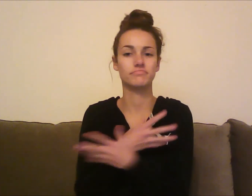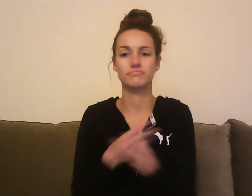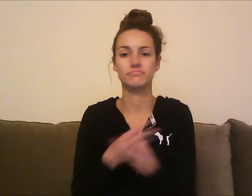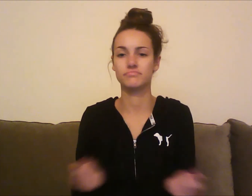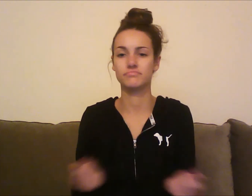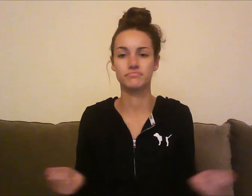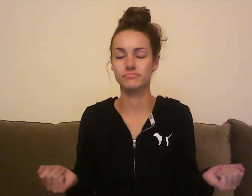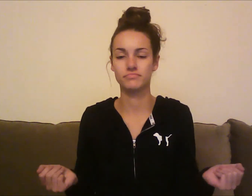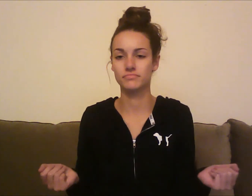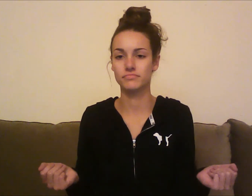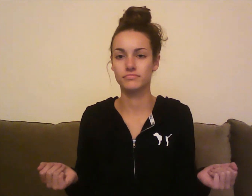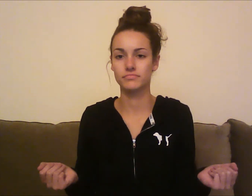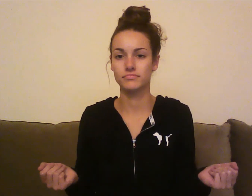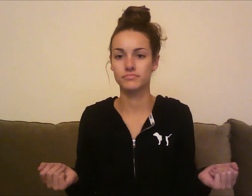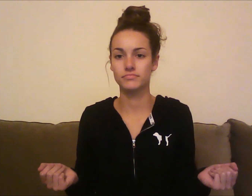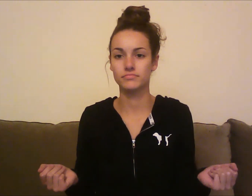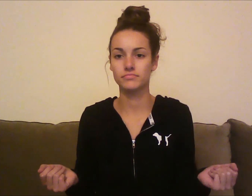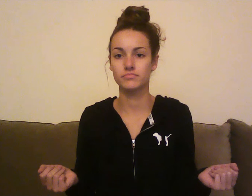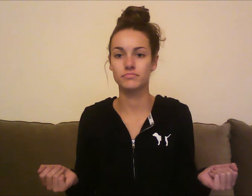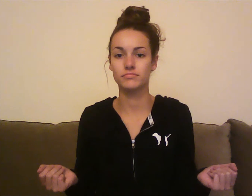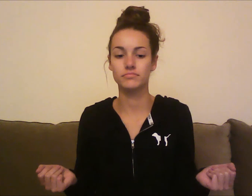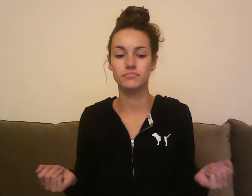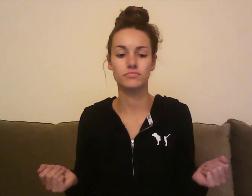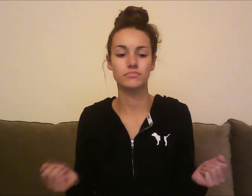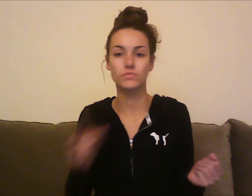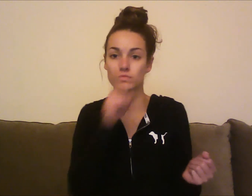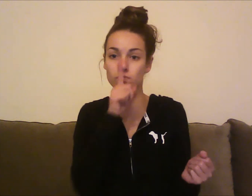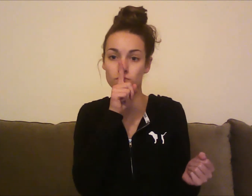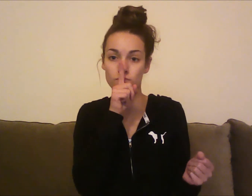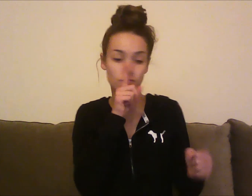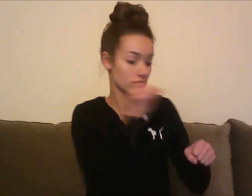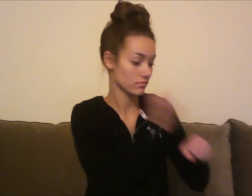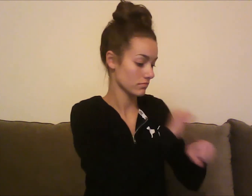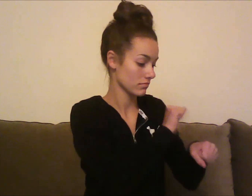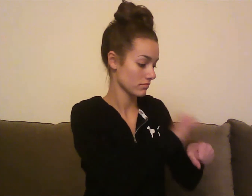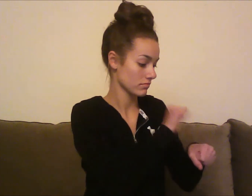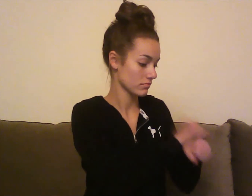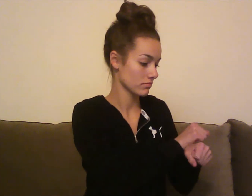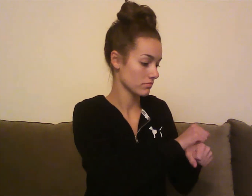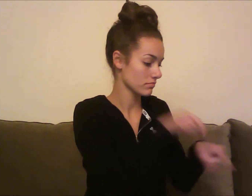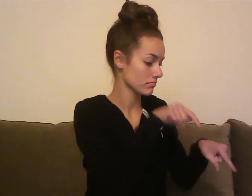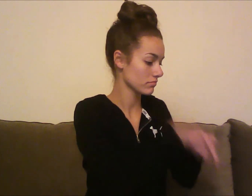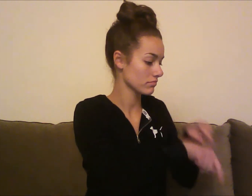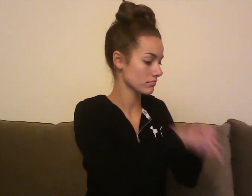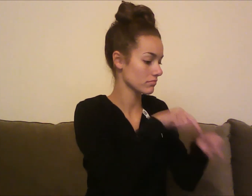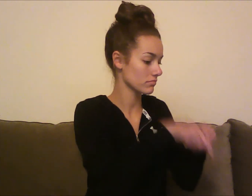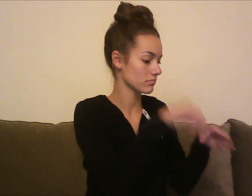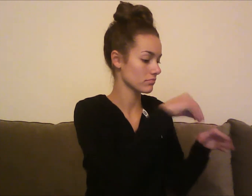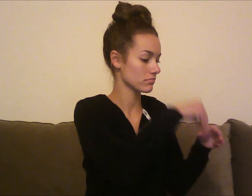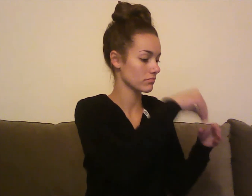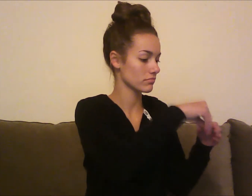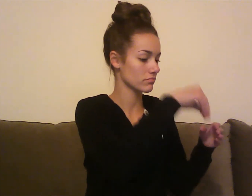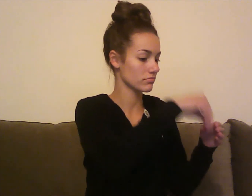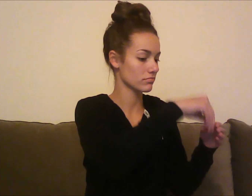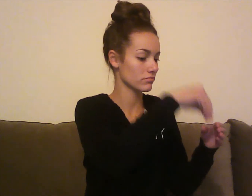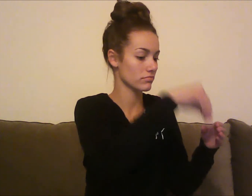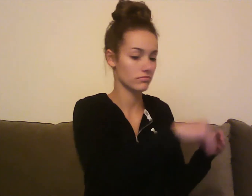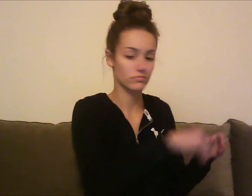know I had nothing to dread. He spoke not a word but went straight to his work, and filled all the stockings. Then he turned with a